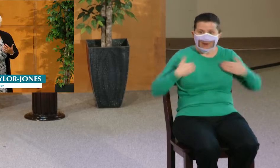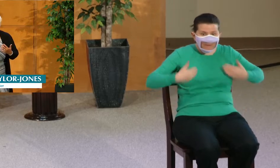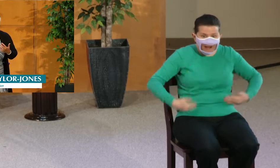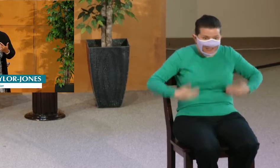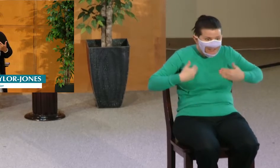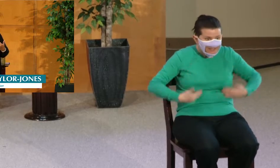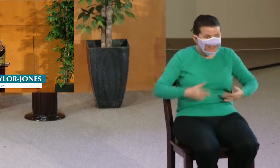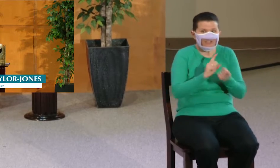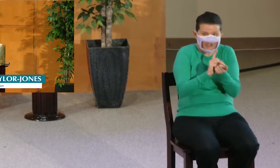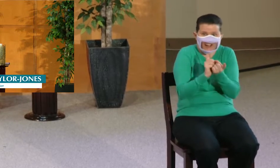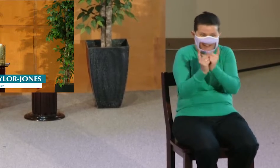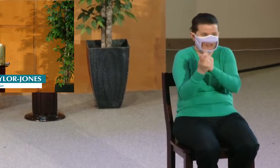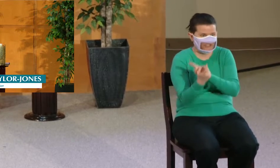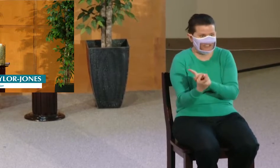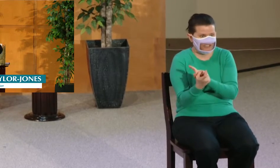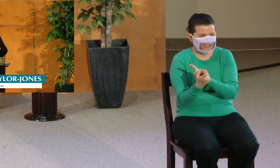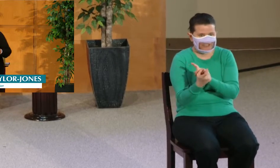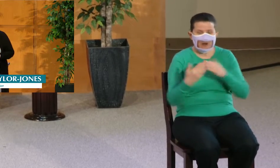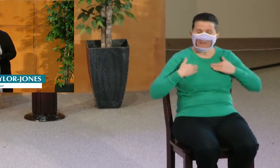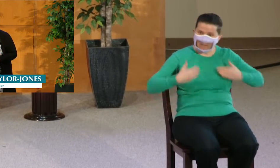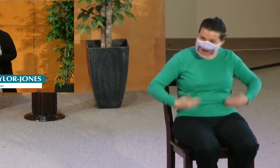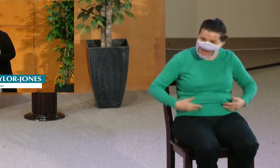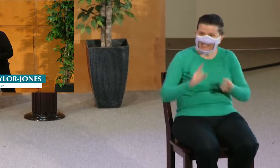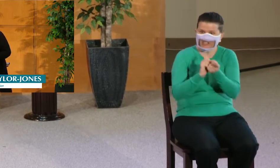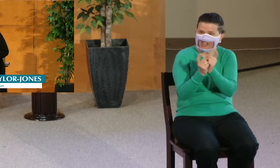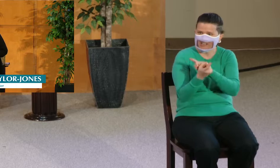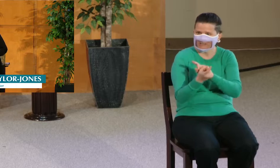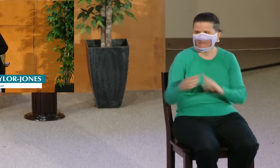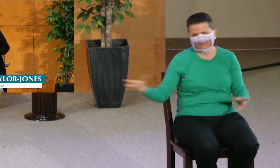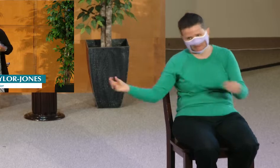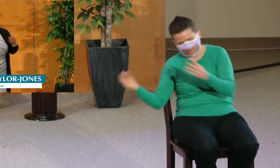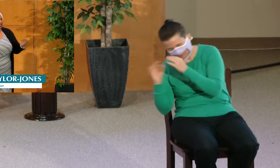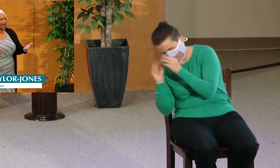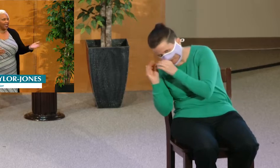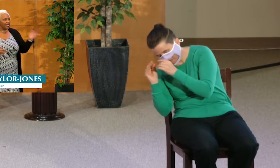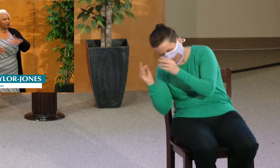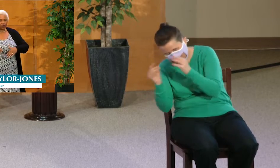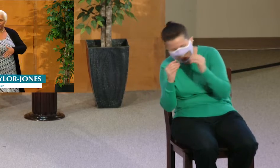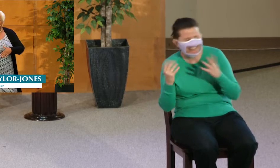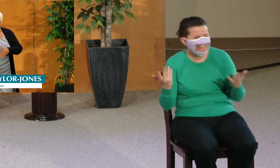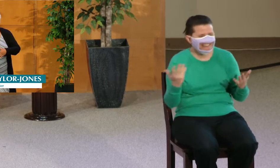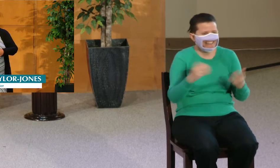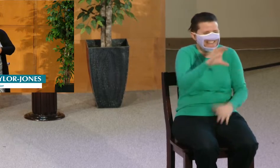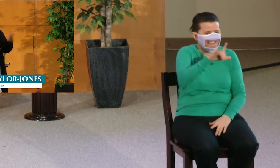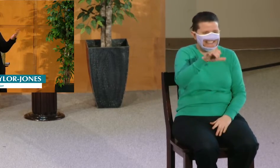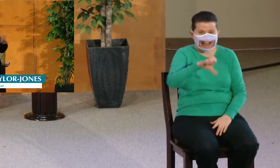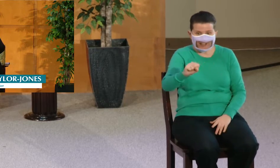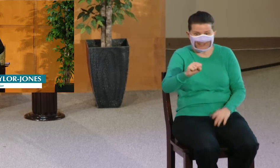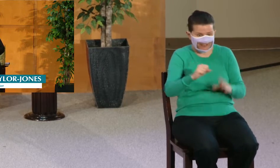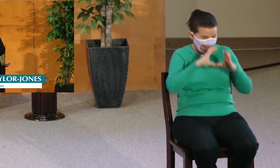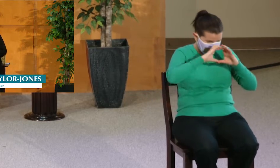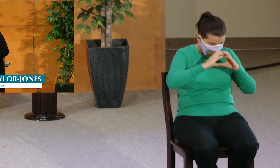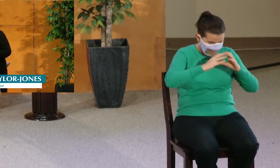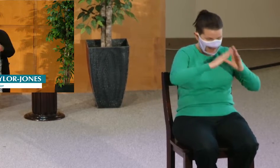changing. Do you know that? Our bodies are constantly changing. Cells die and rejuvenate all on